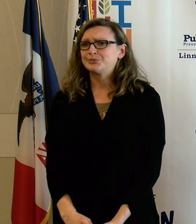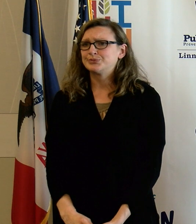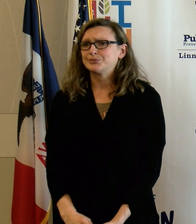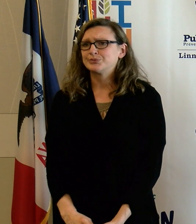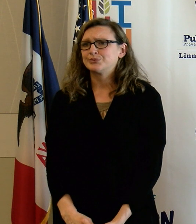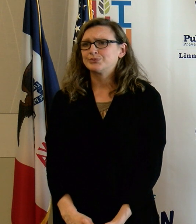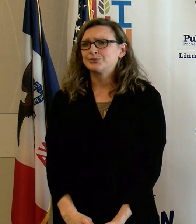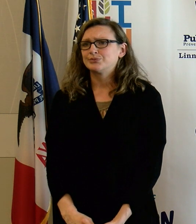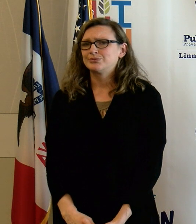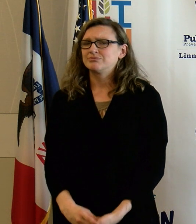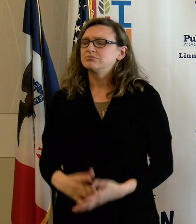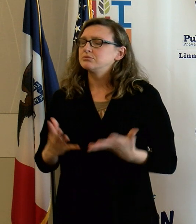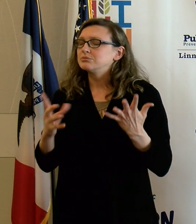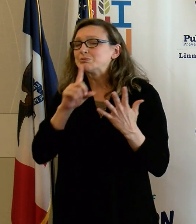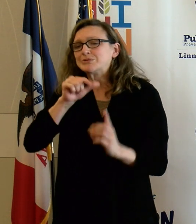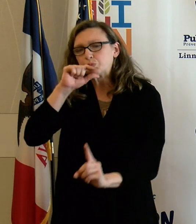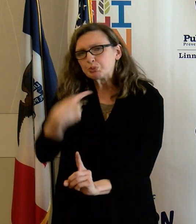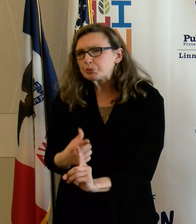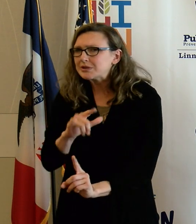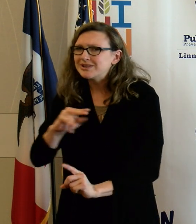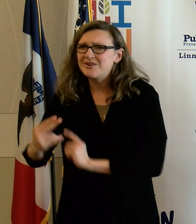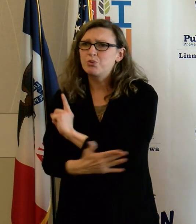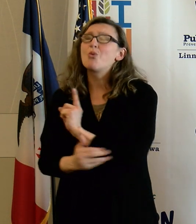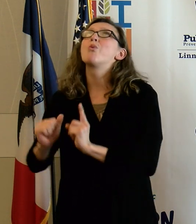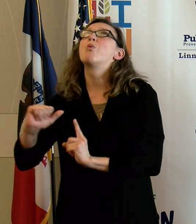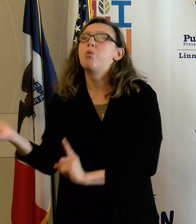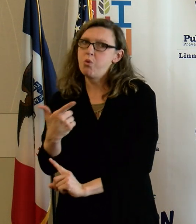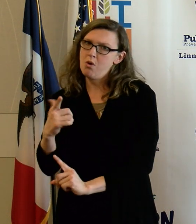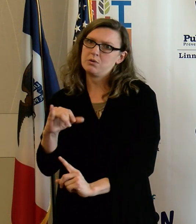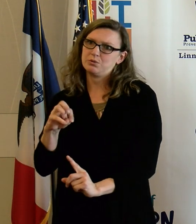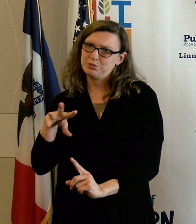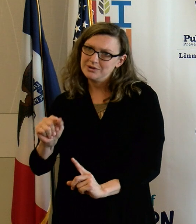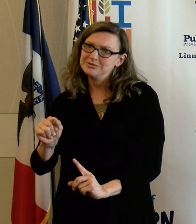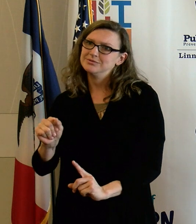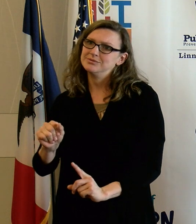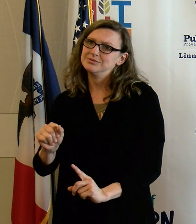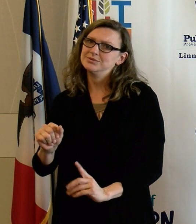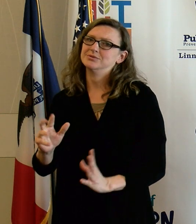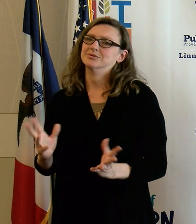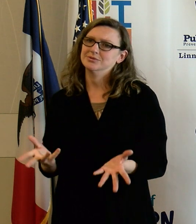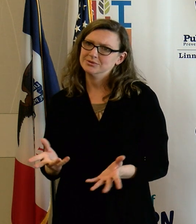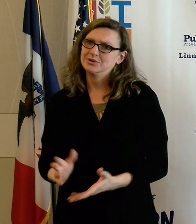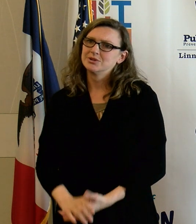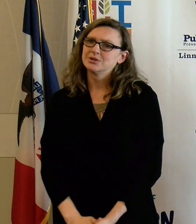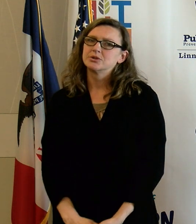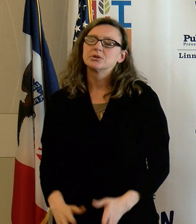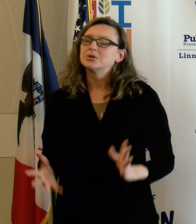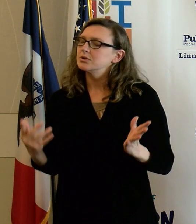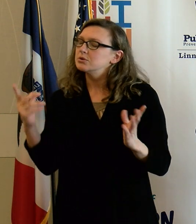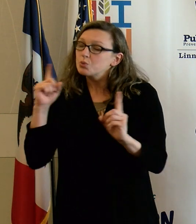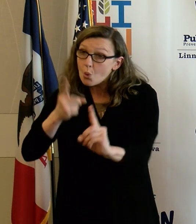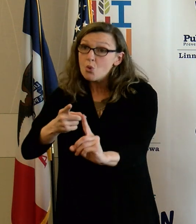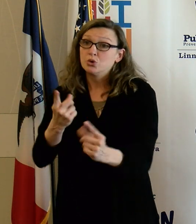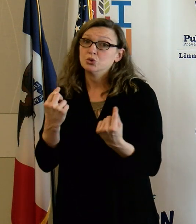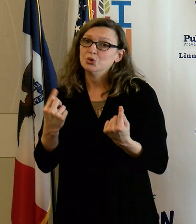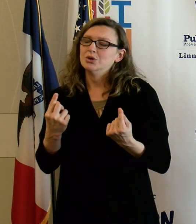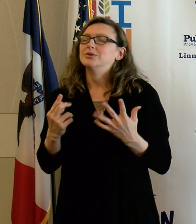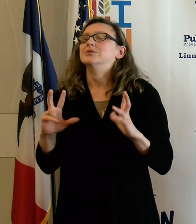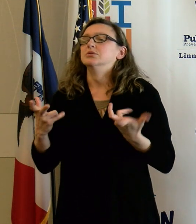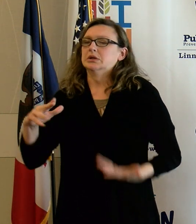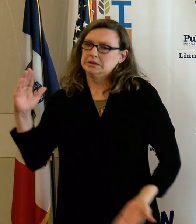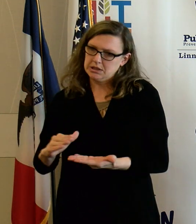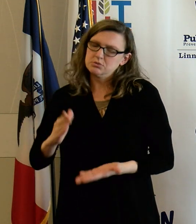Iowans, you must stay home to stop the spread of COVID-19. If you are feeling